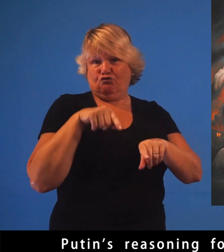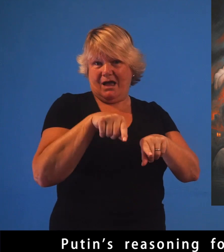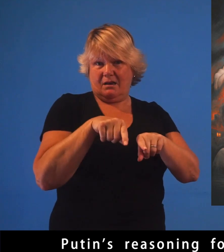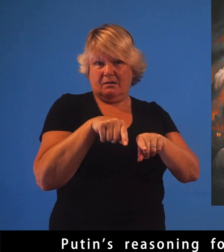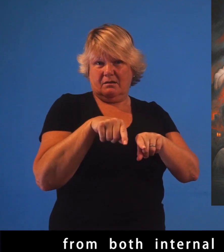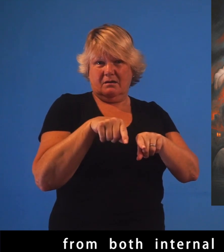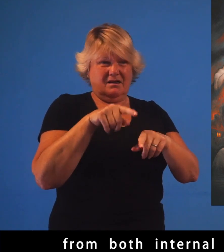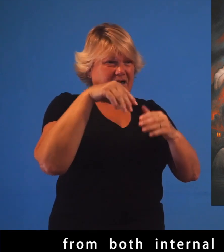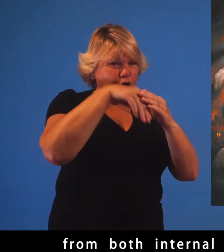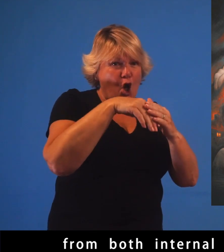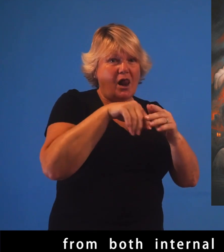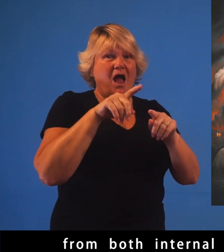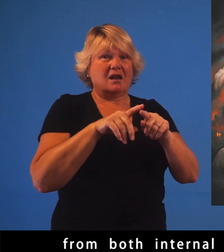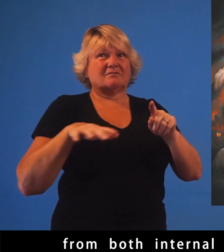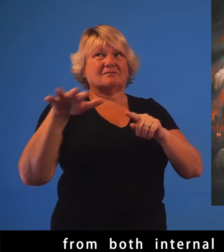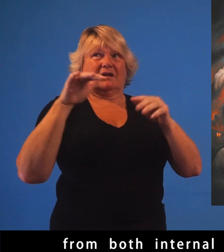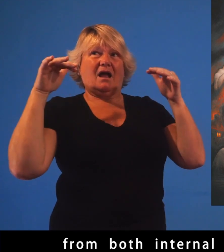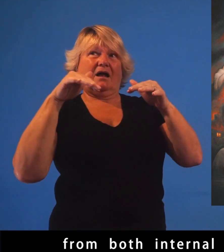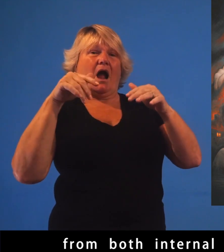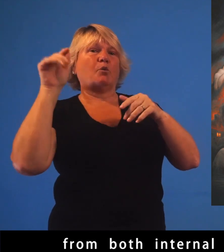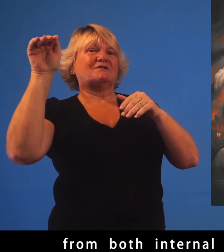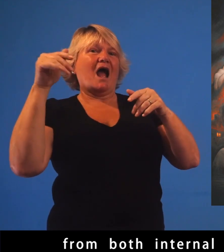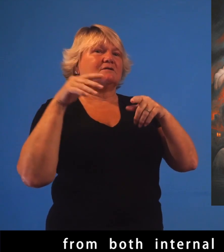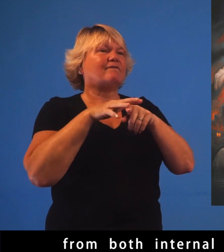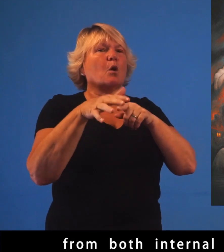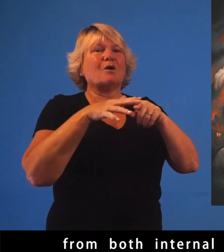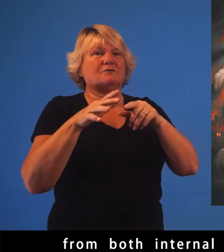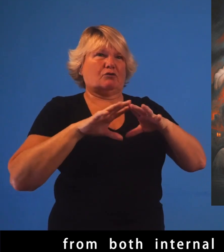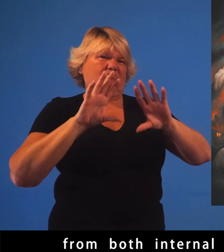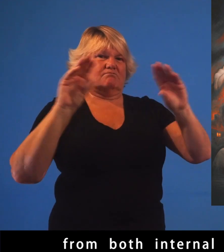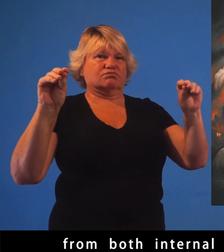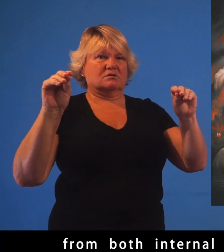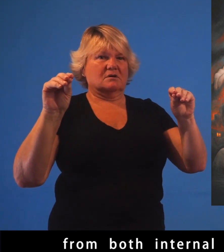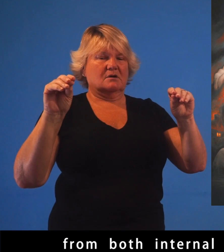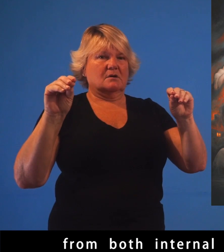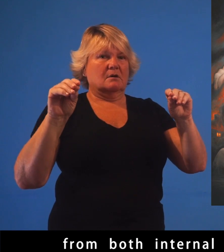Ukraine from both internal and external influences.